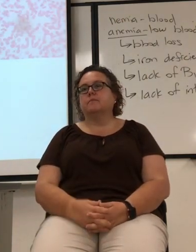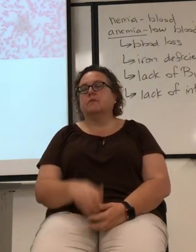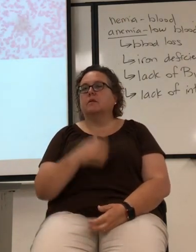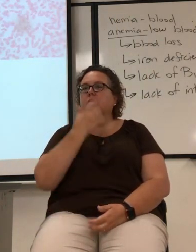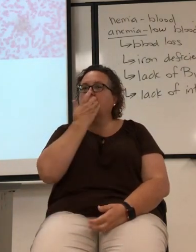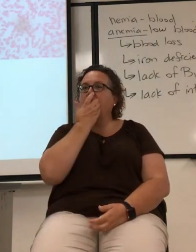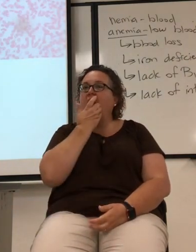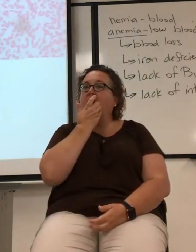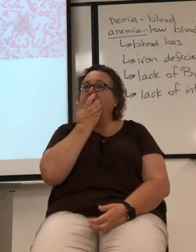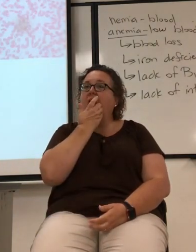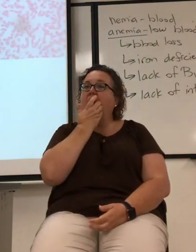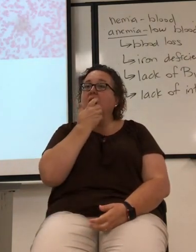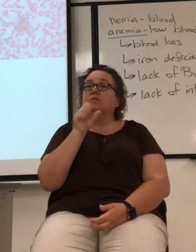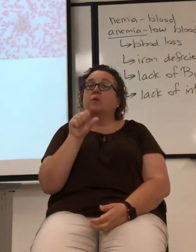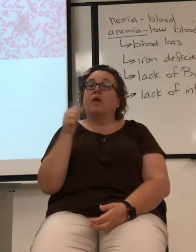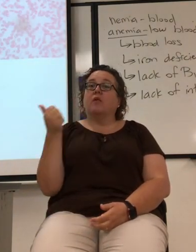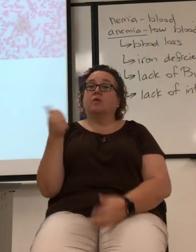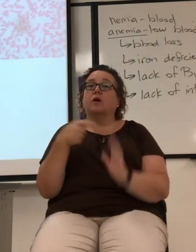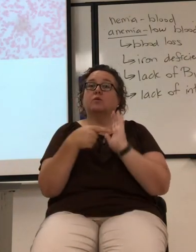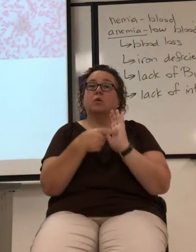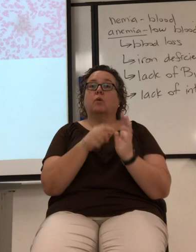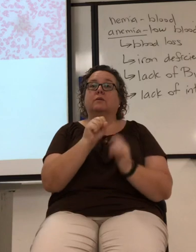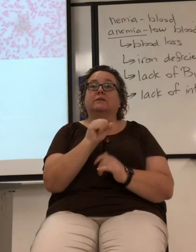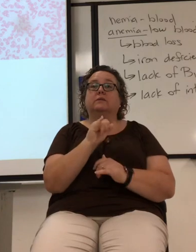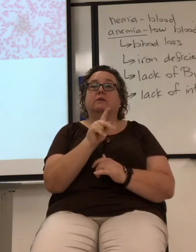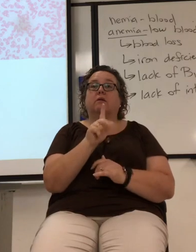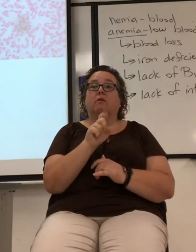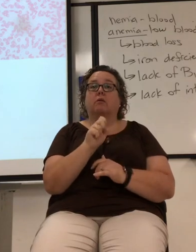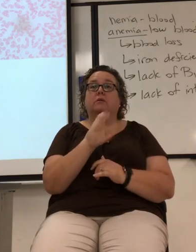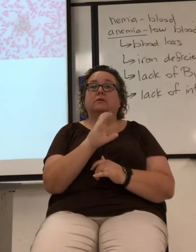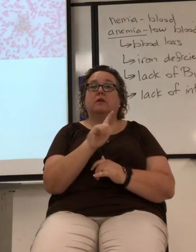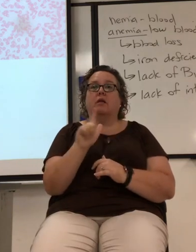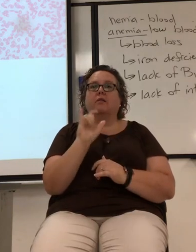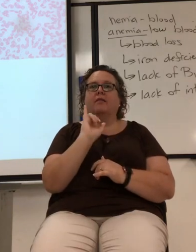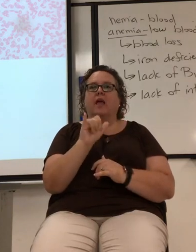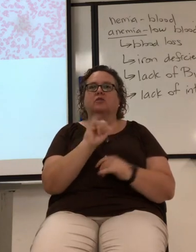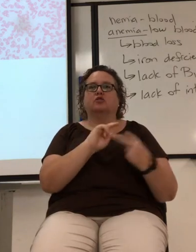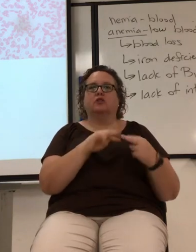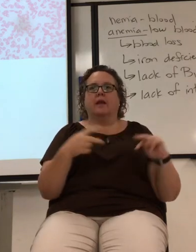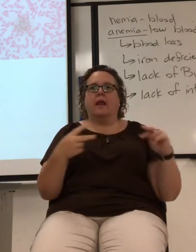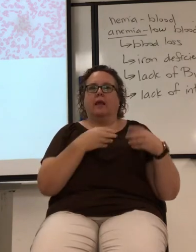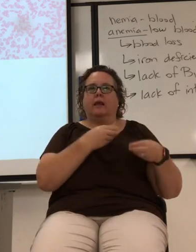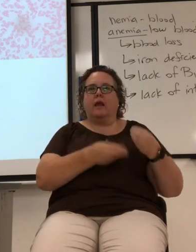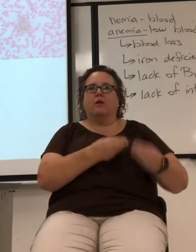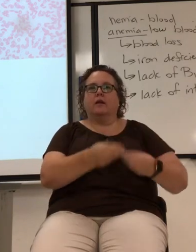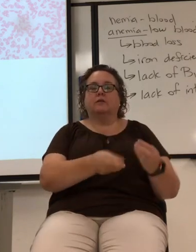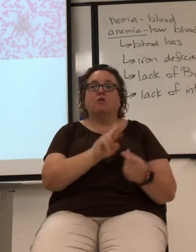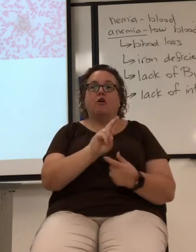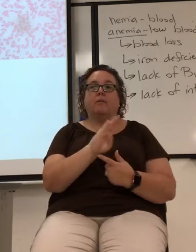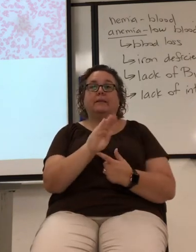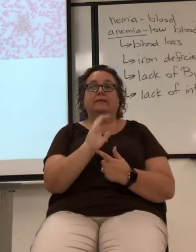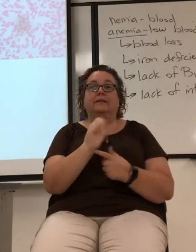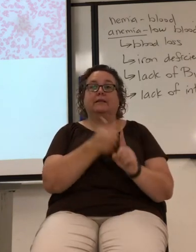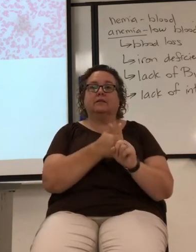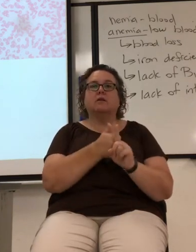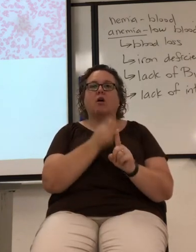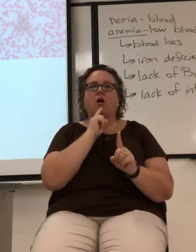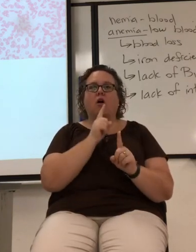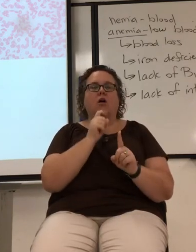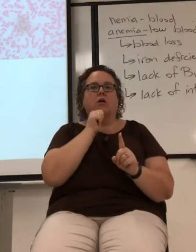So the other one I showed you, the sickle cell anemia, that's a genetic inheritance. Where the RBCs are deficient in